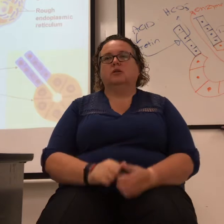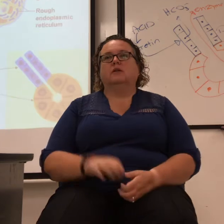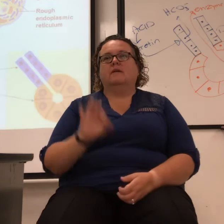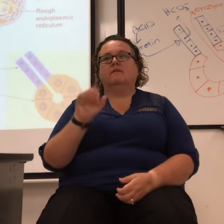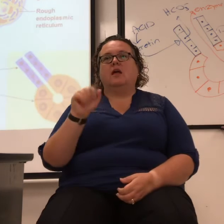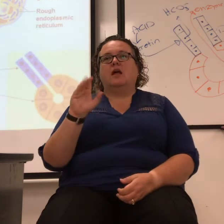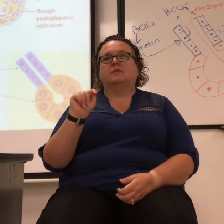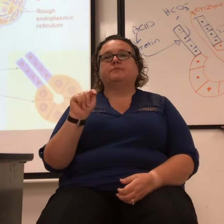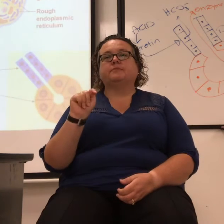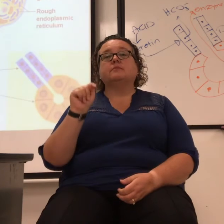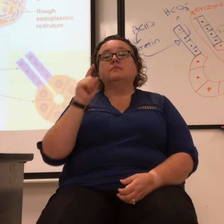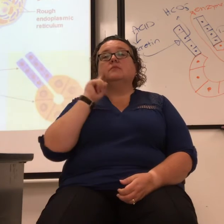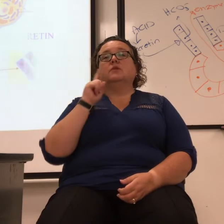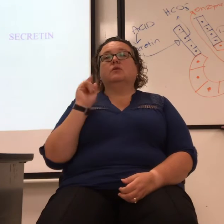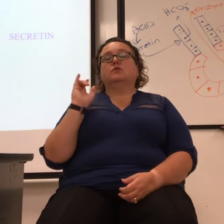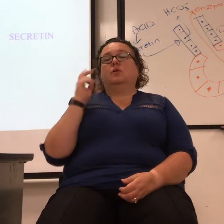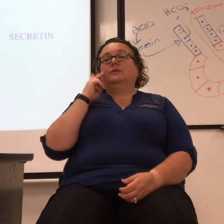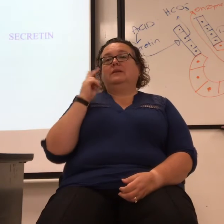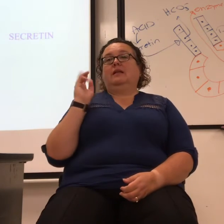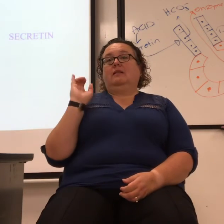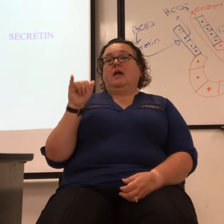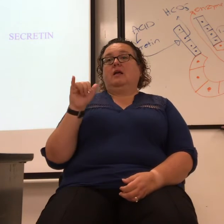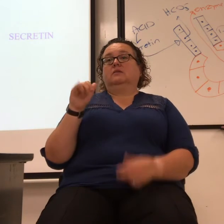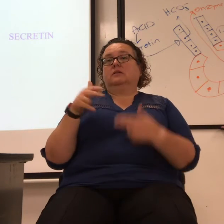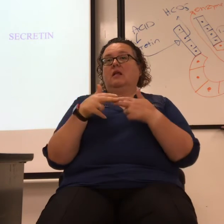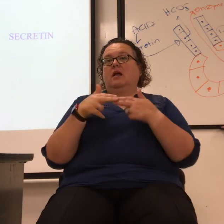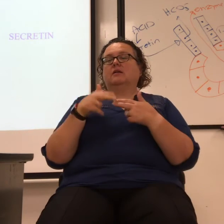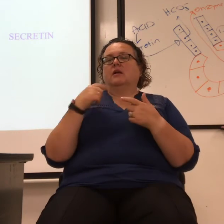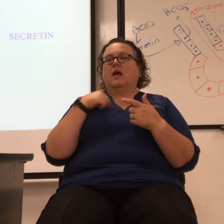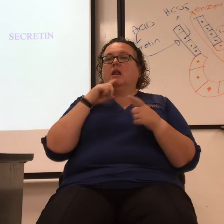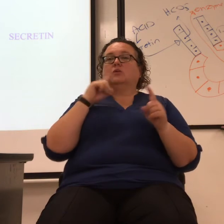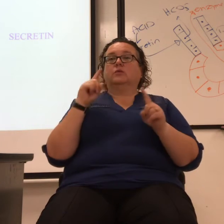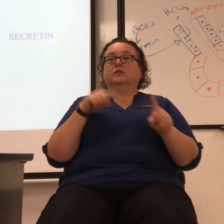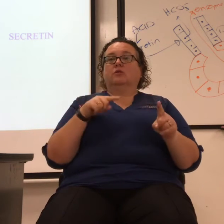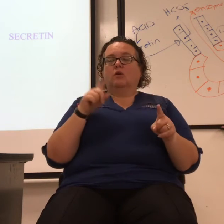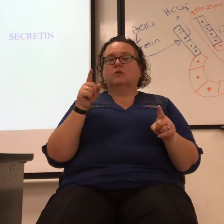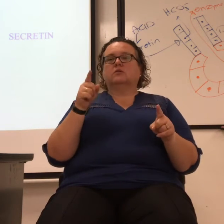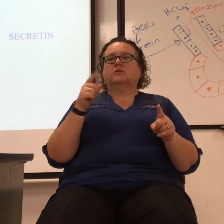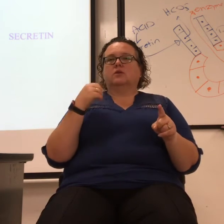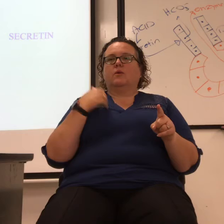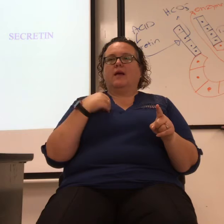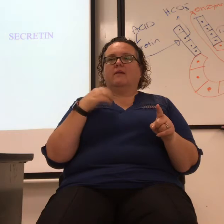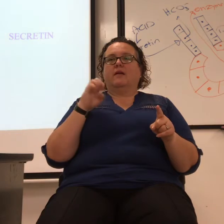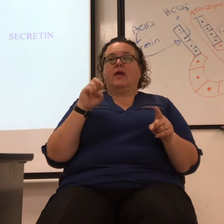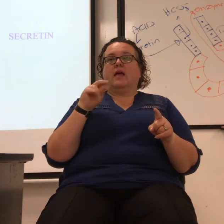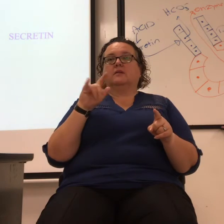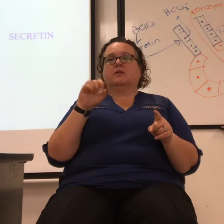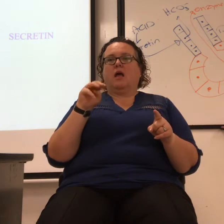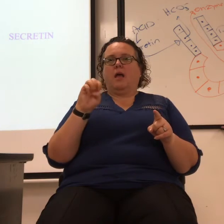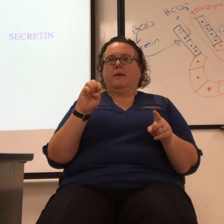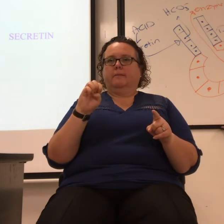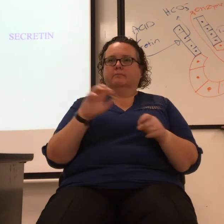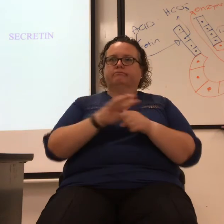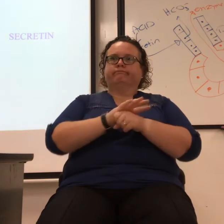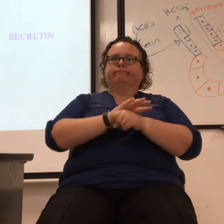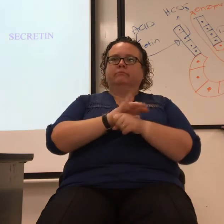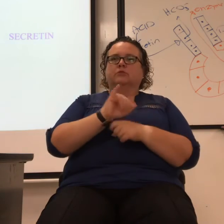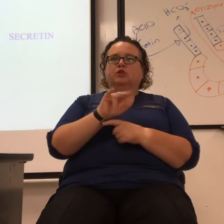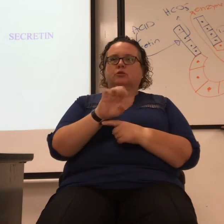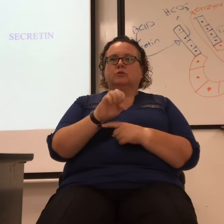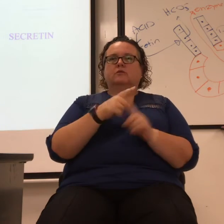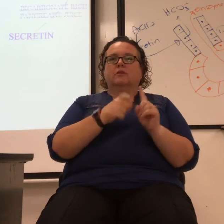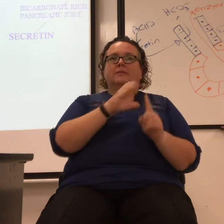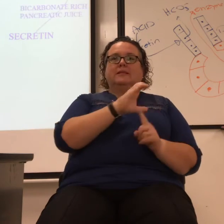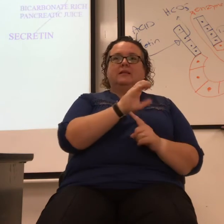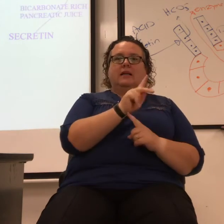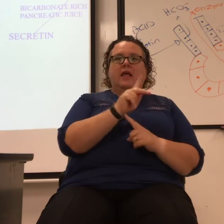fats. Now, that's what I say on the slide. And so basically, as a result, you're going to get the enzyme-rich juice from CCK to